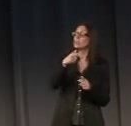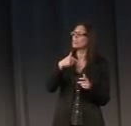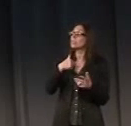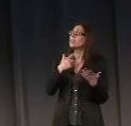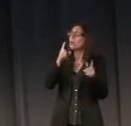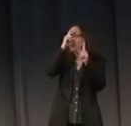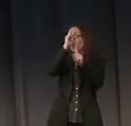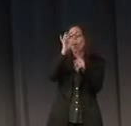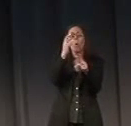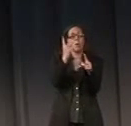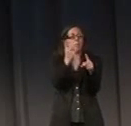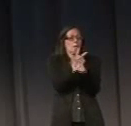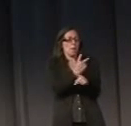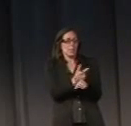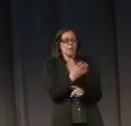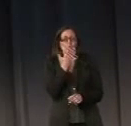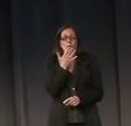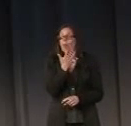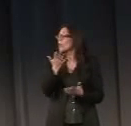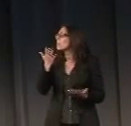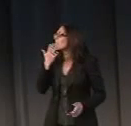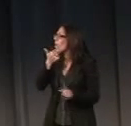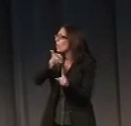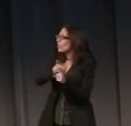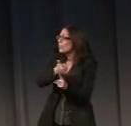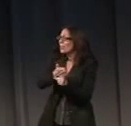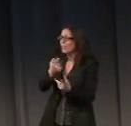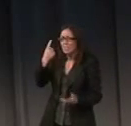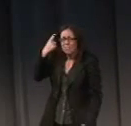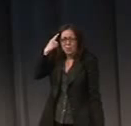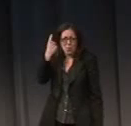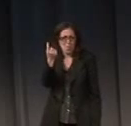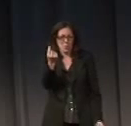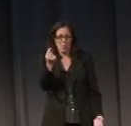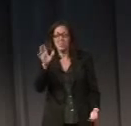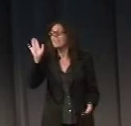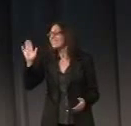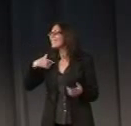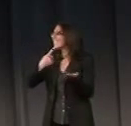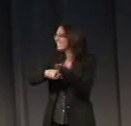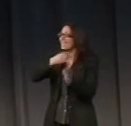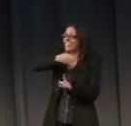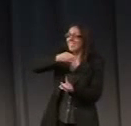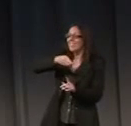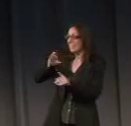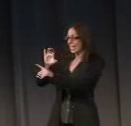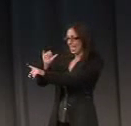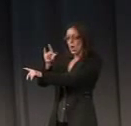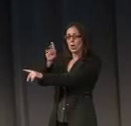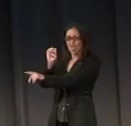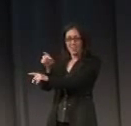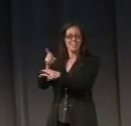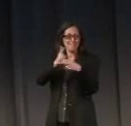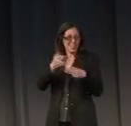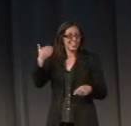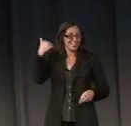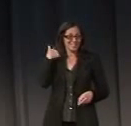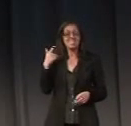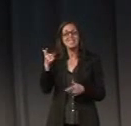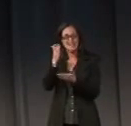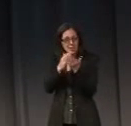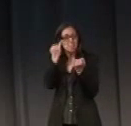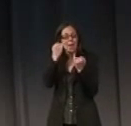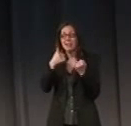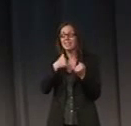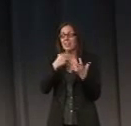What is color for? We've heard a few little tidbits here and there. Caroline mentioned at the beginning some ideas, and I'd like to pick